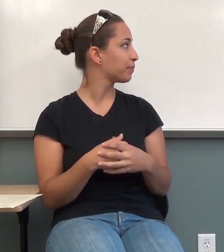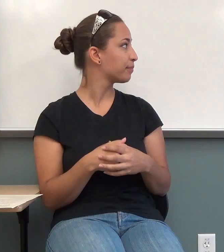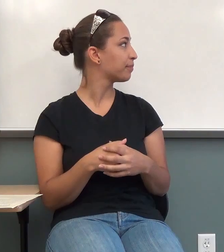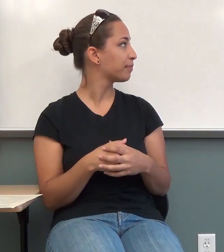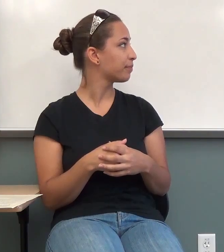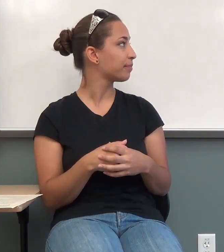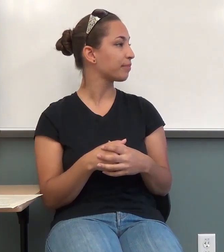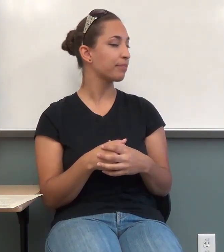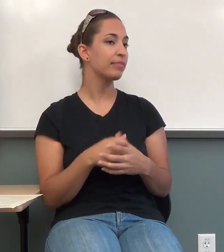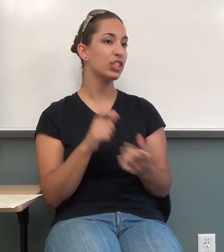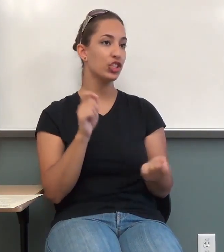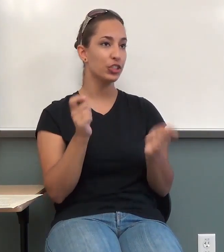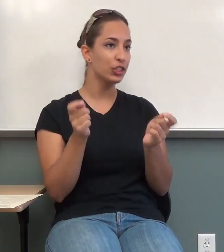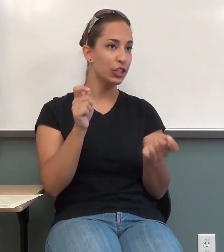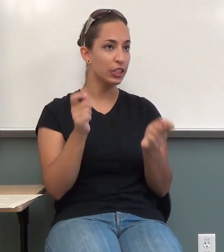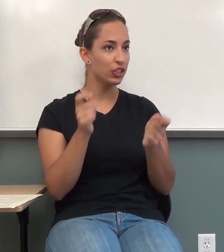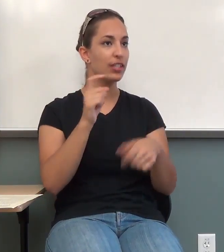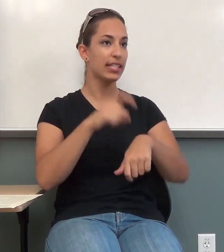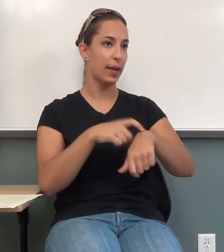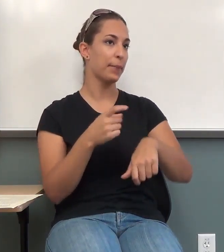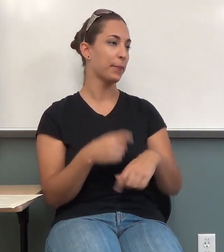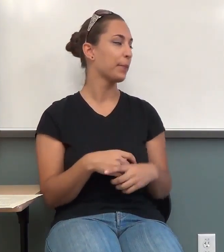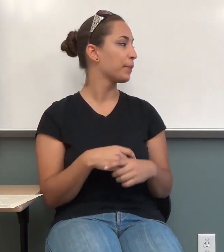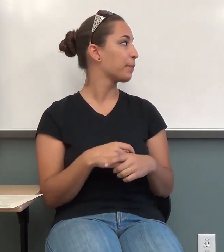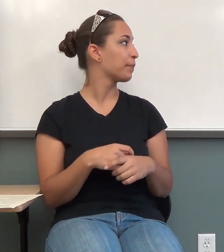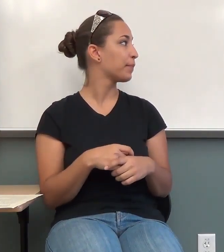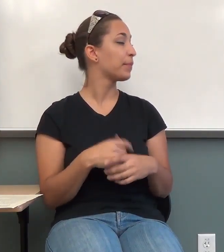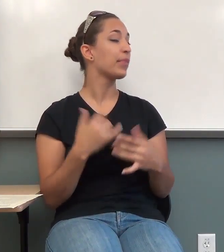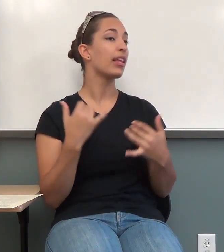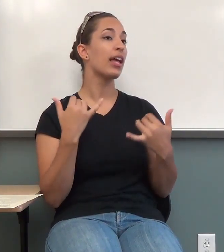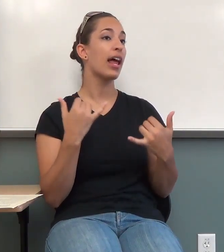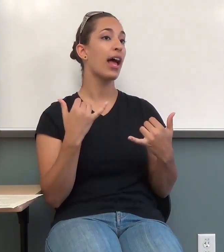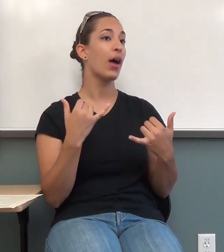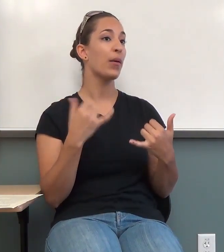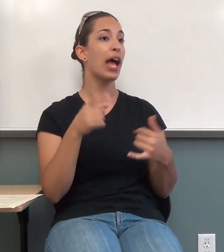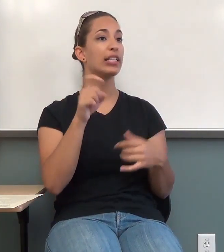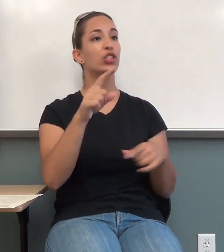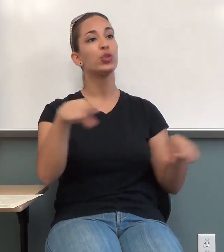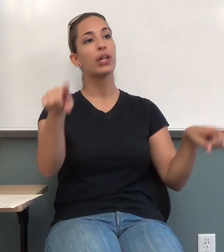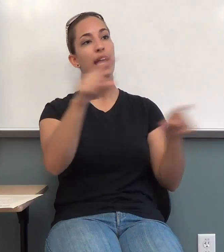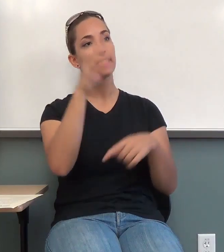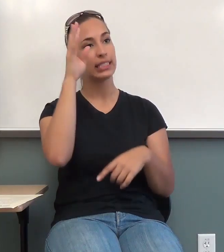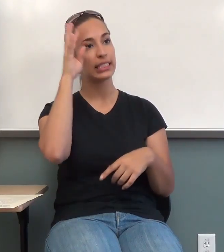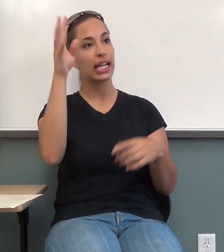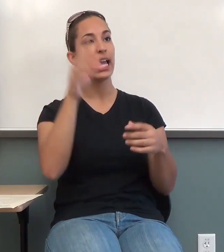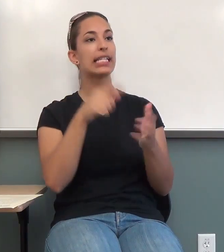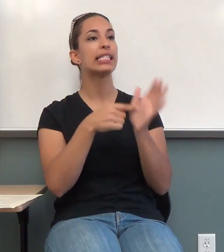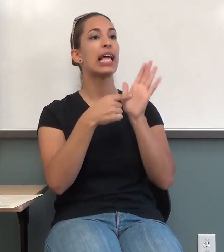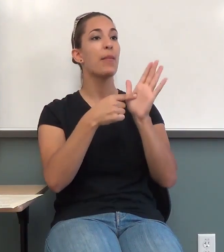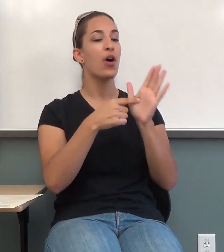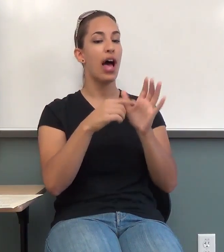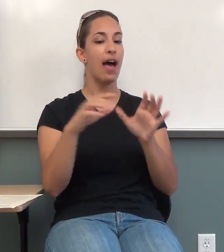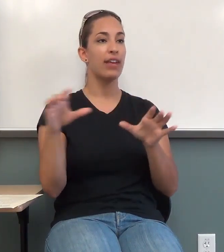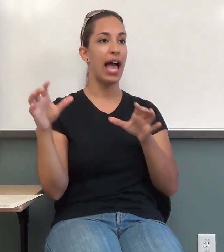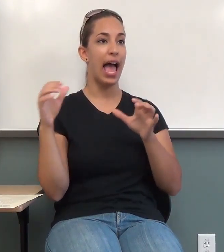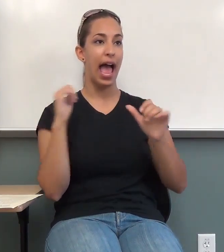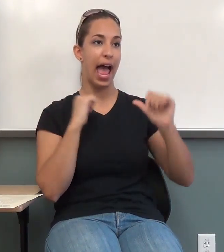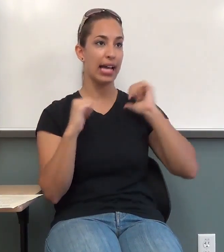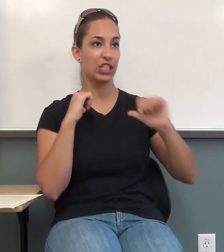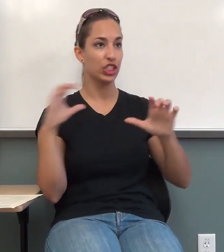Changes time. All right, now, I need you guys to come up with an example of an active verb or an action verb. David, what's an